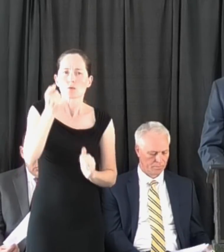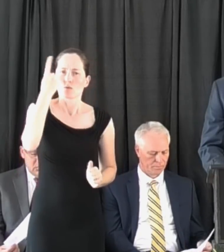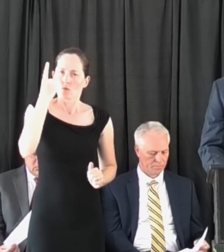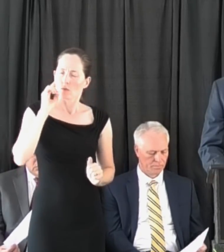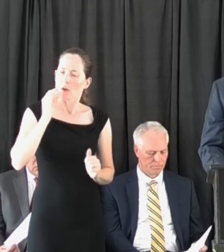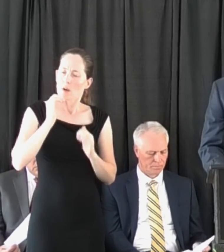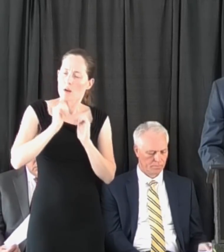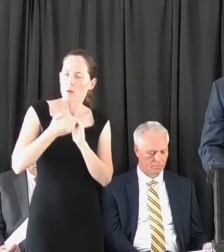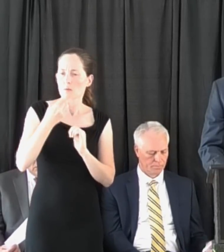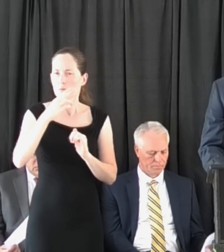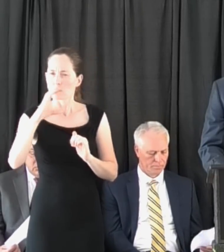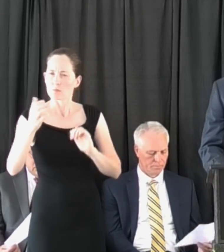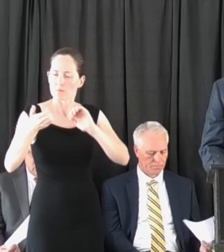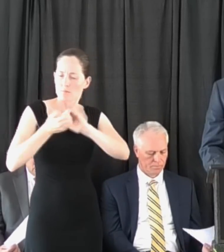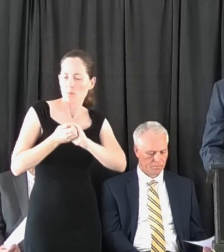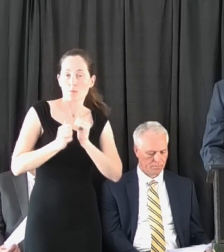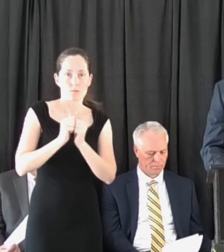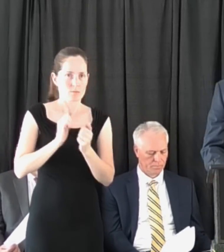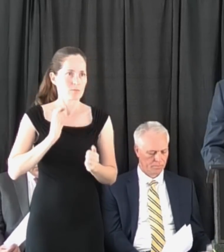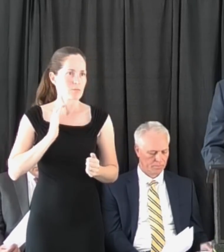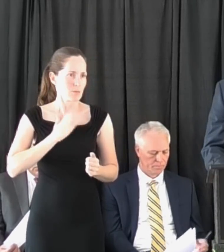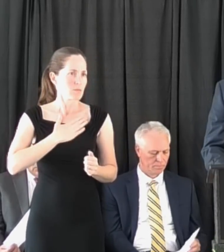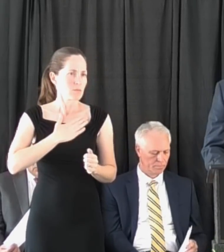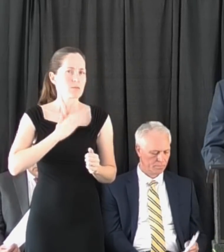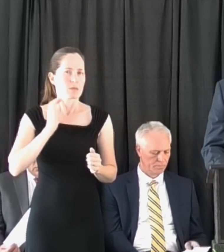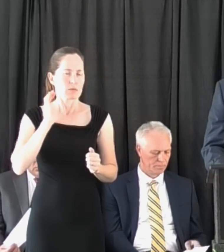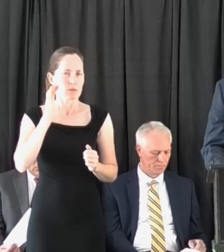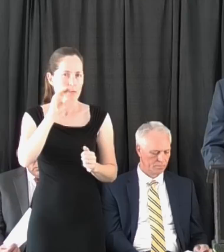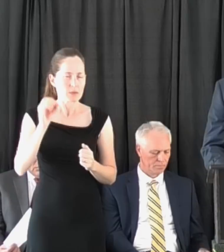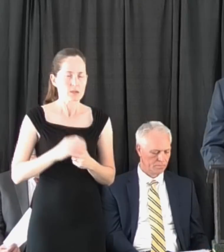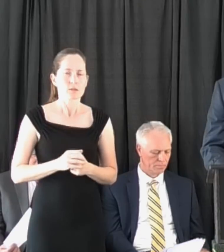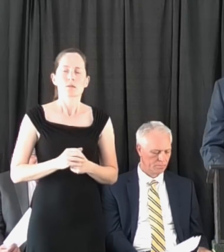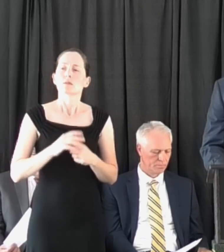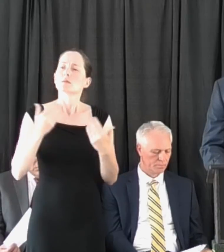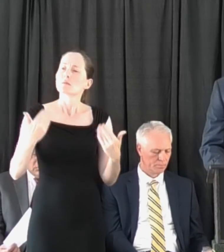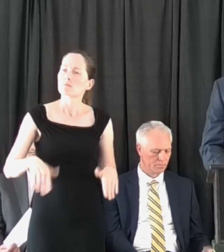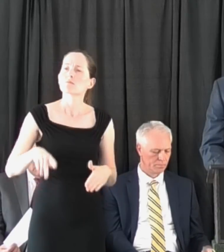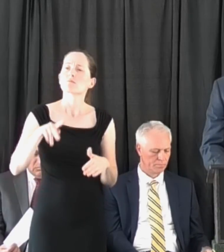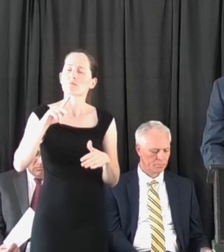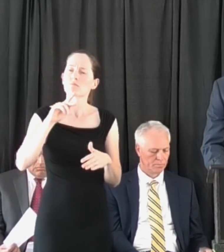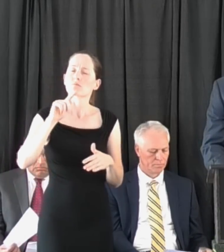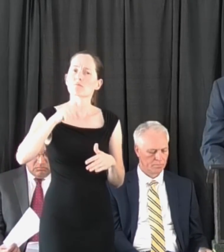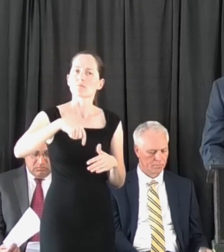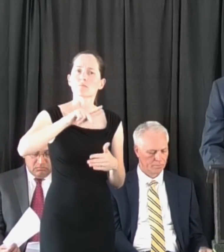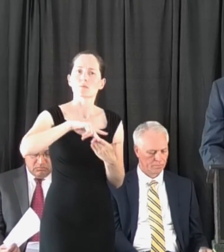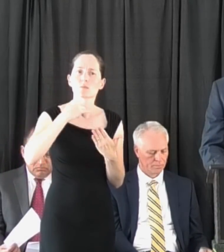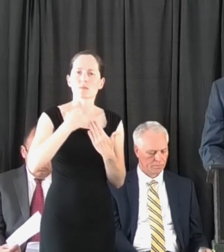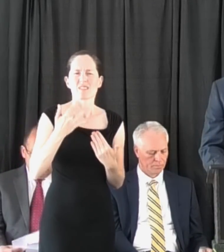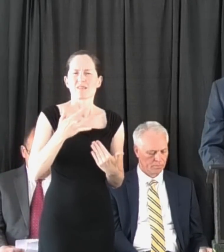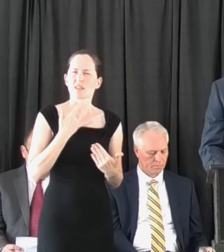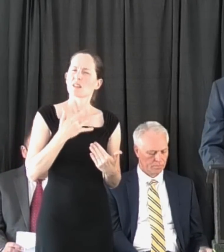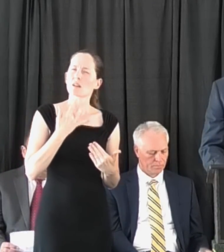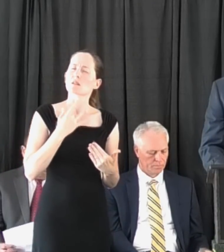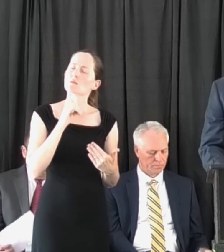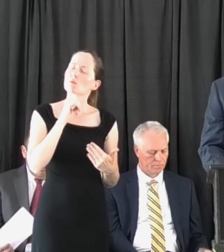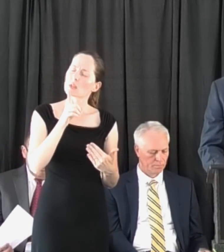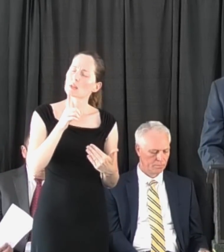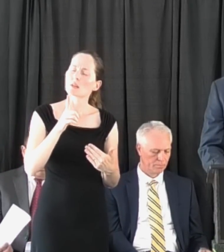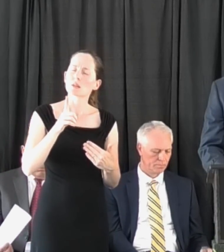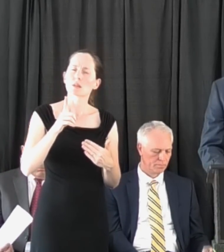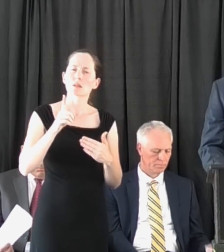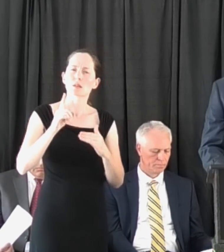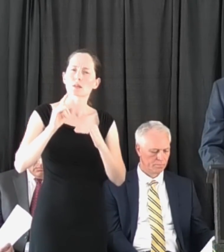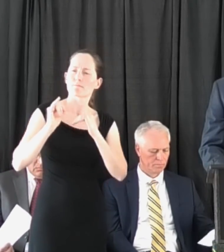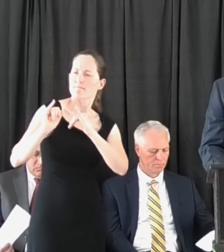did it and did it so efficiently. This project has been a true partnership every step of the way, which was validated again last month when we